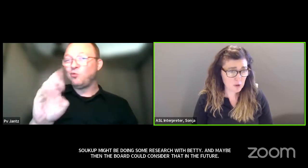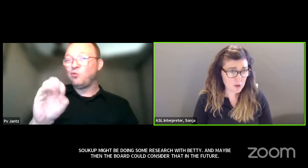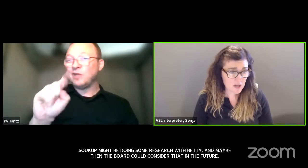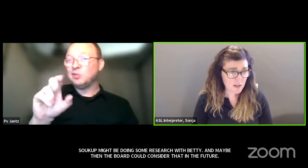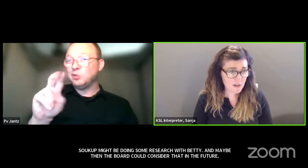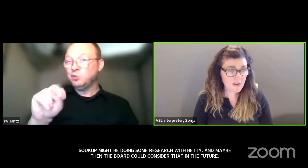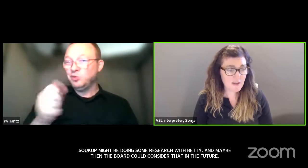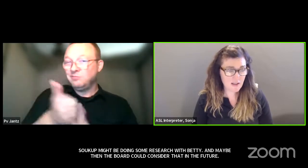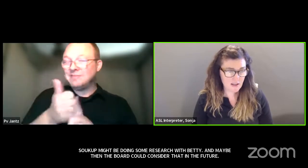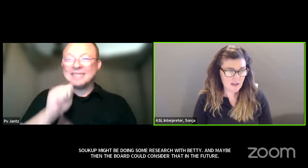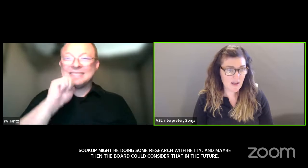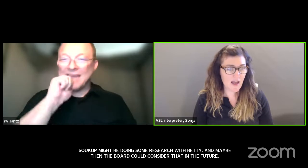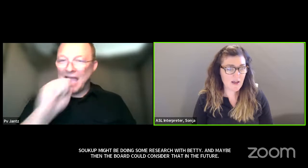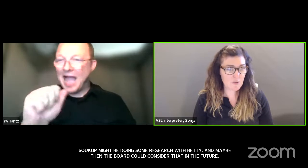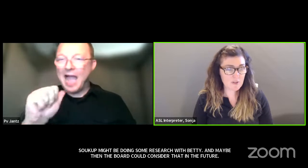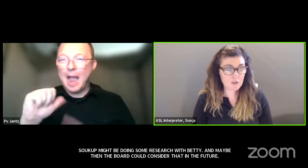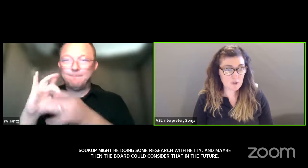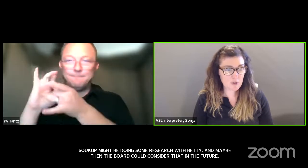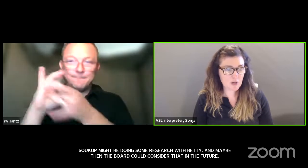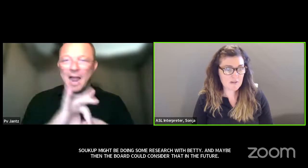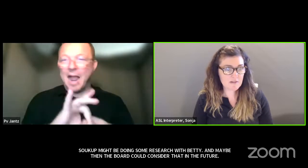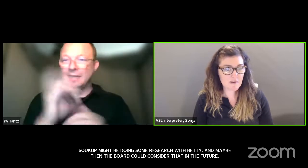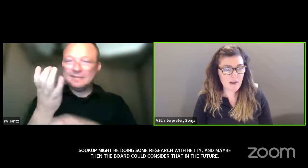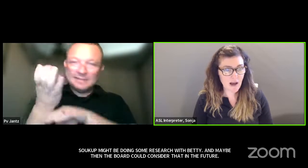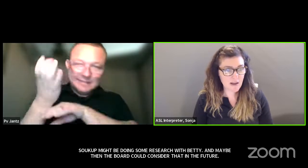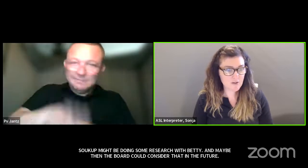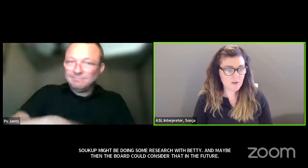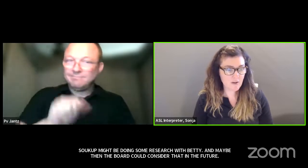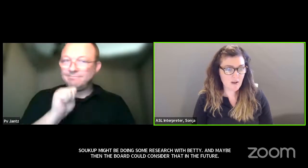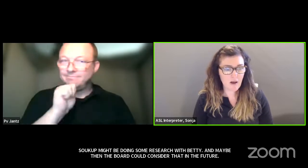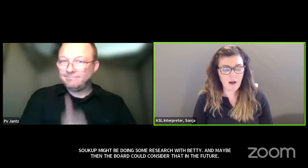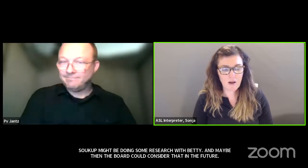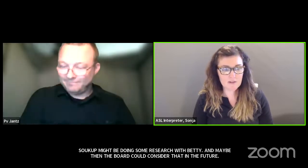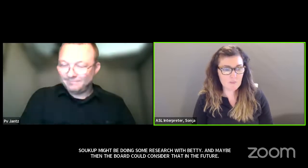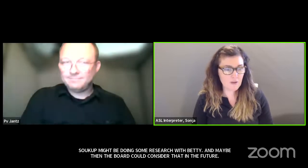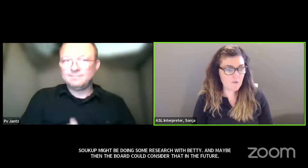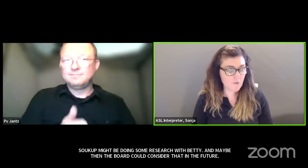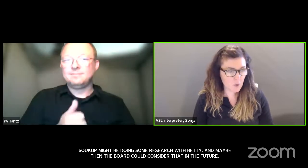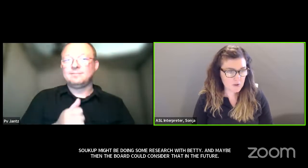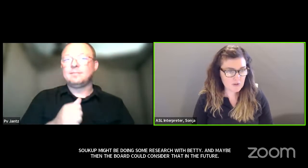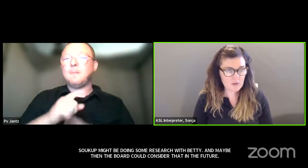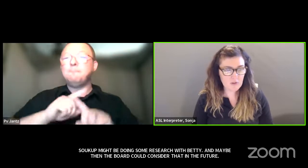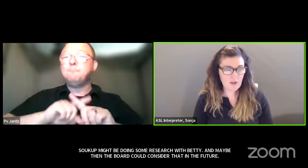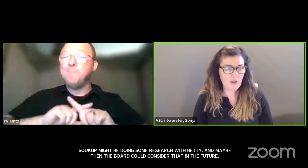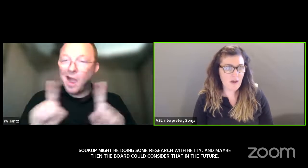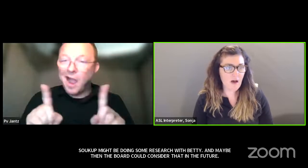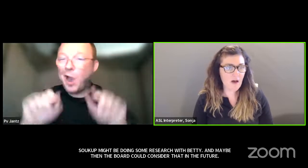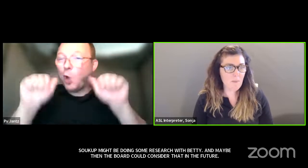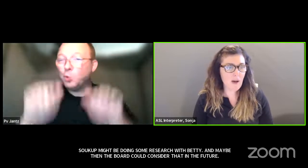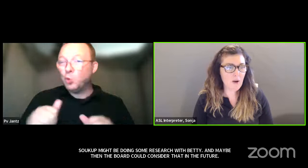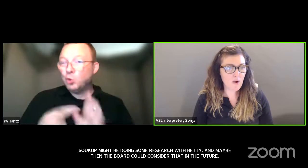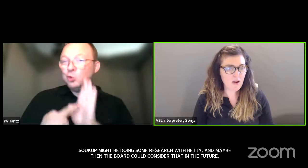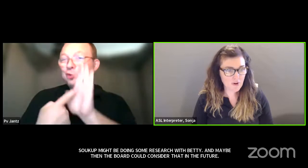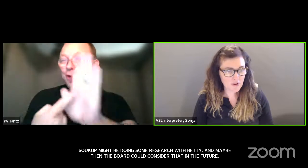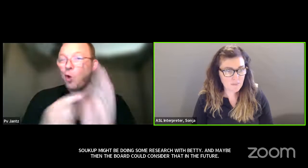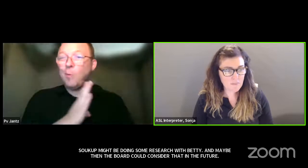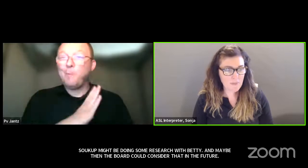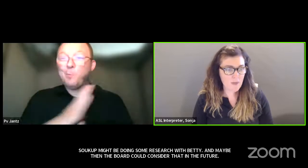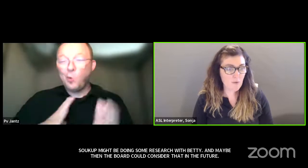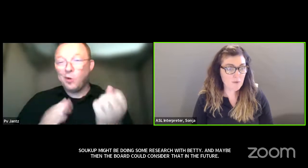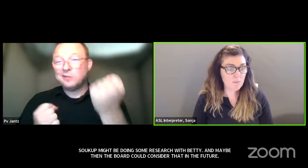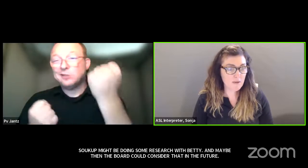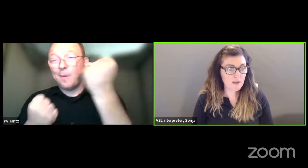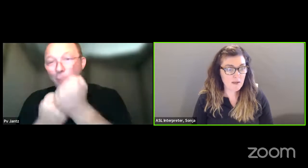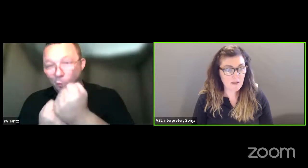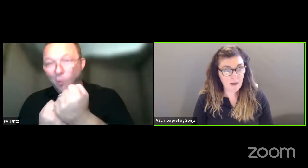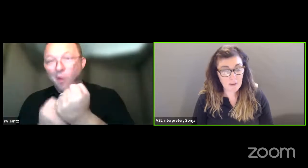a resolution. And a resolution is not something forced. However,